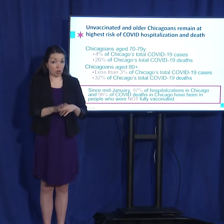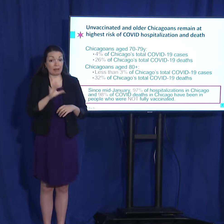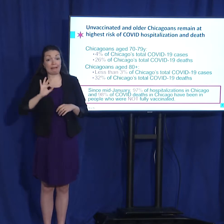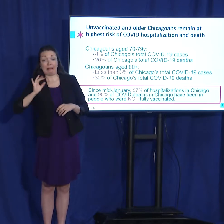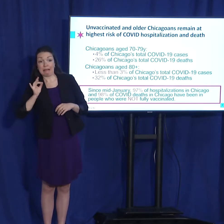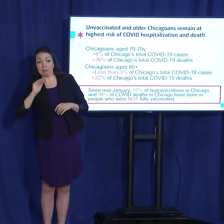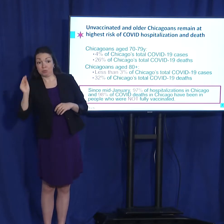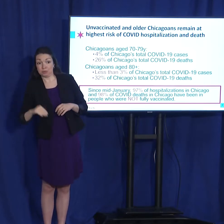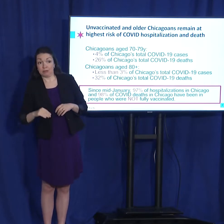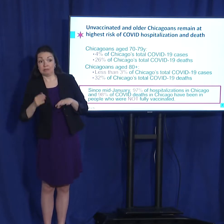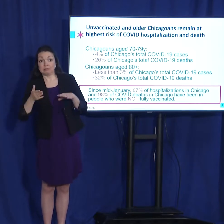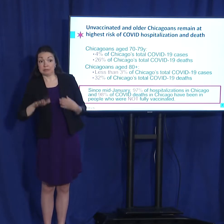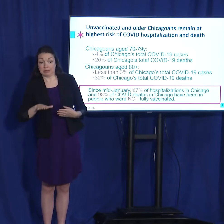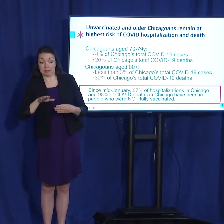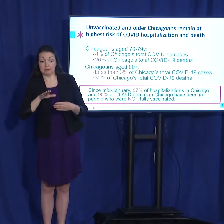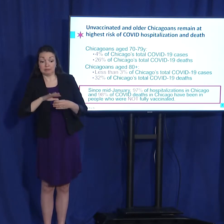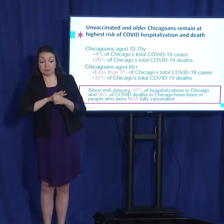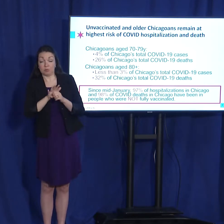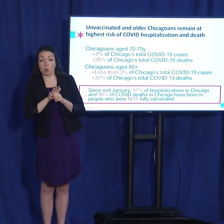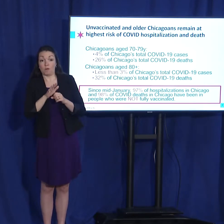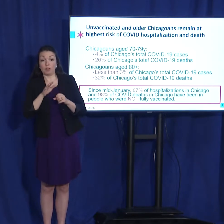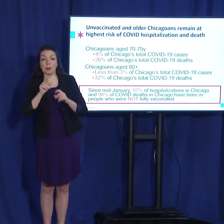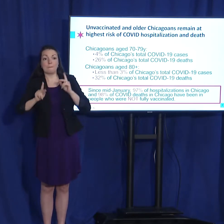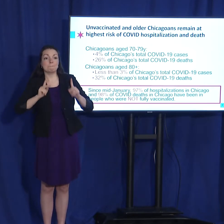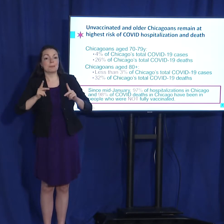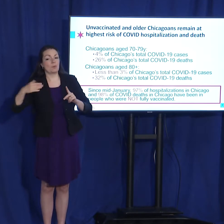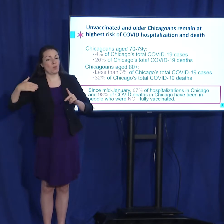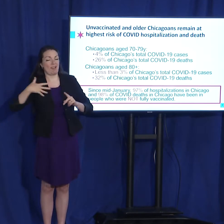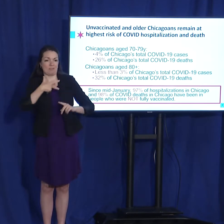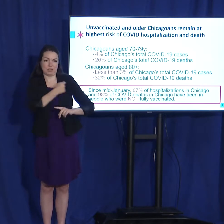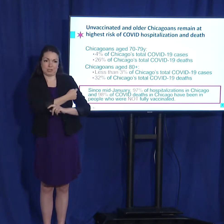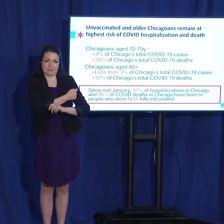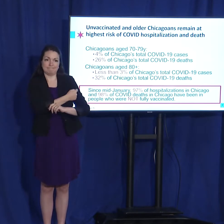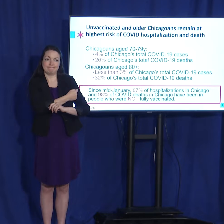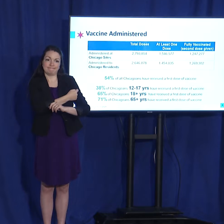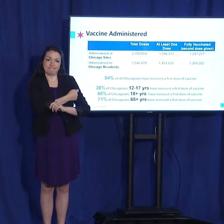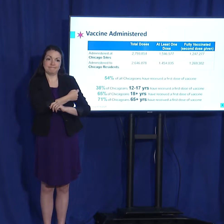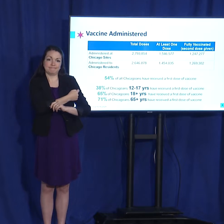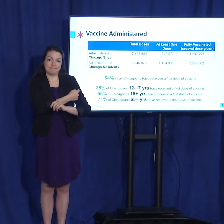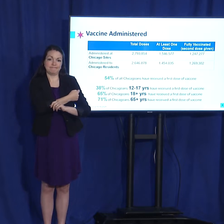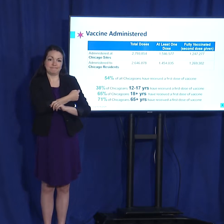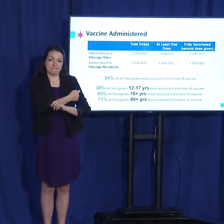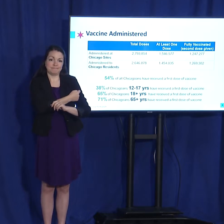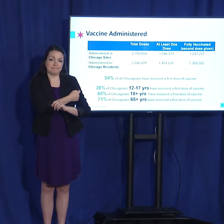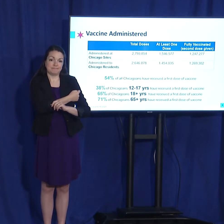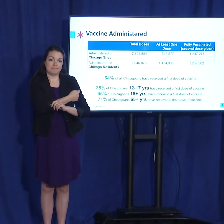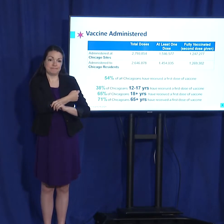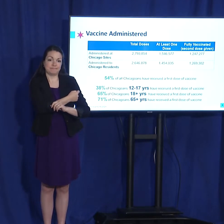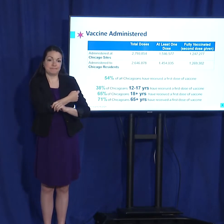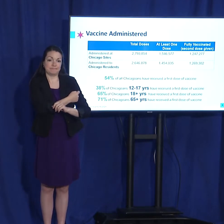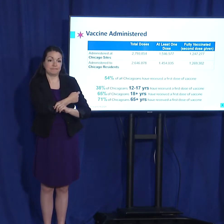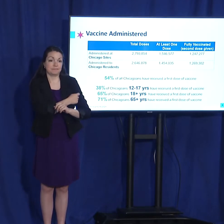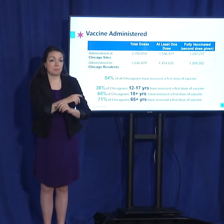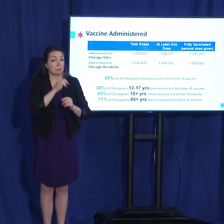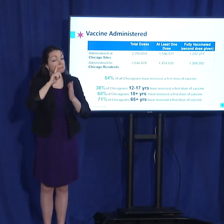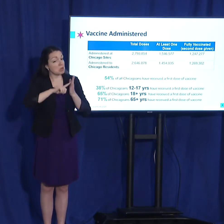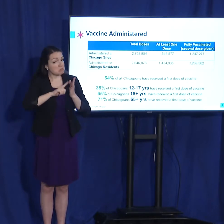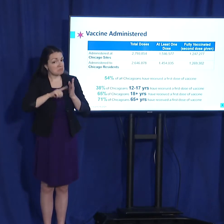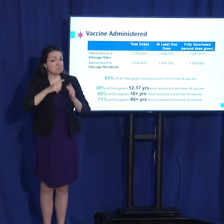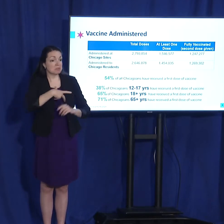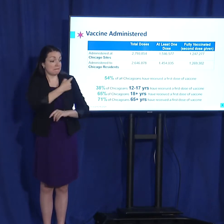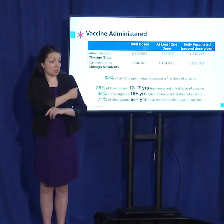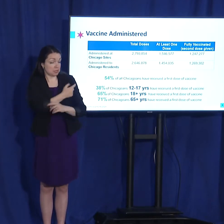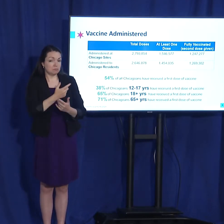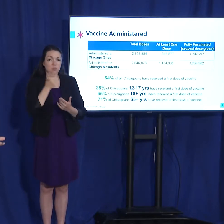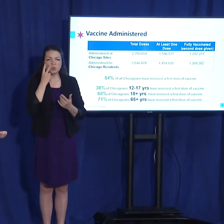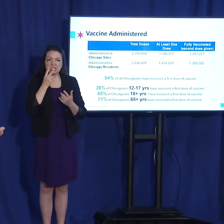of the COVID deaths in Chicago have been in people who were not fully vaccinated. Where we look at vaccine, we're making